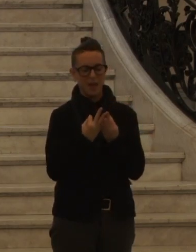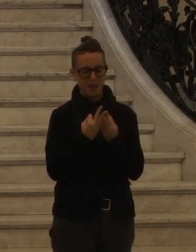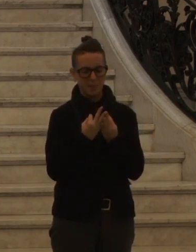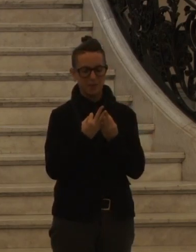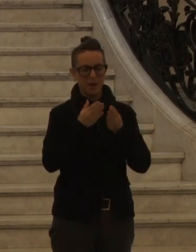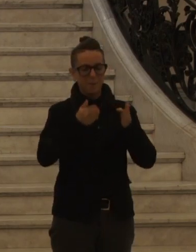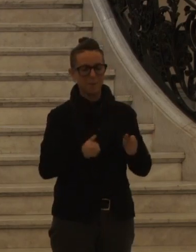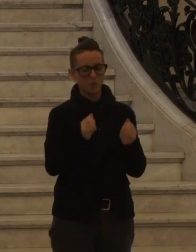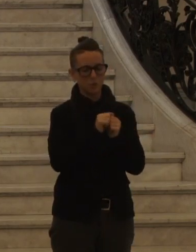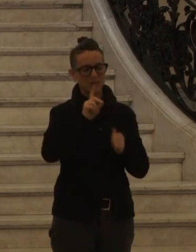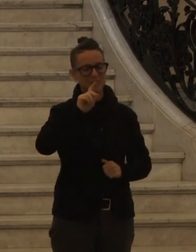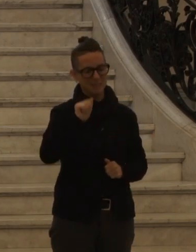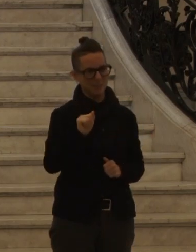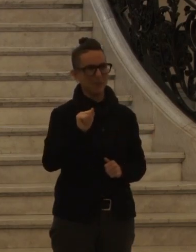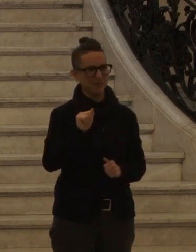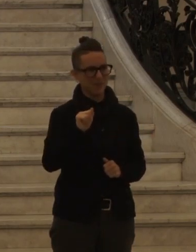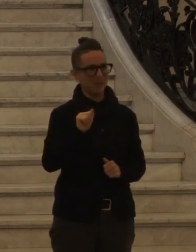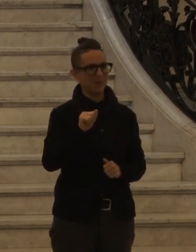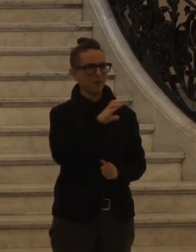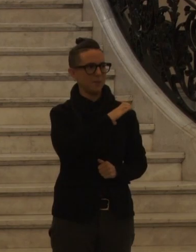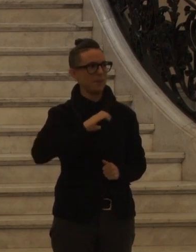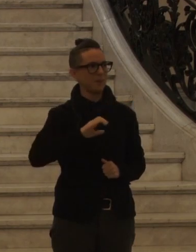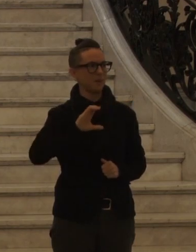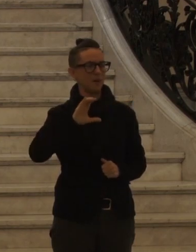Committee, Chair Kay Khan.